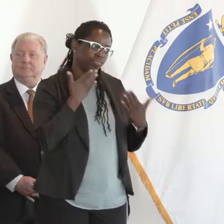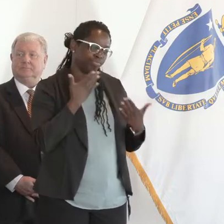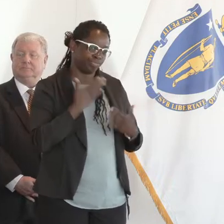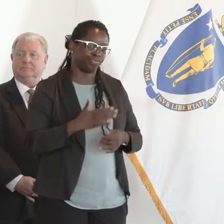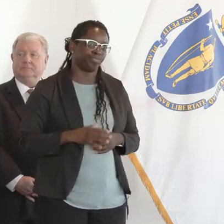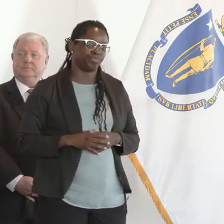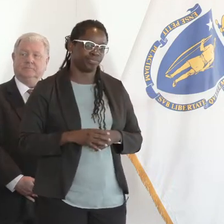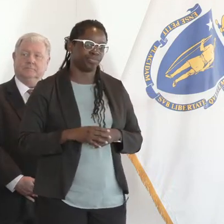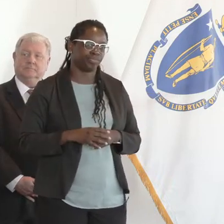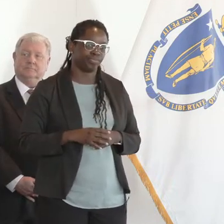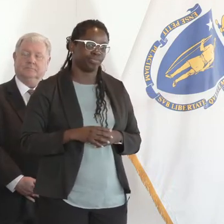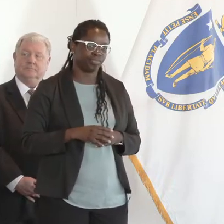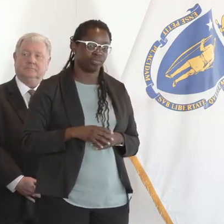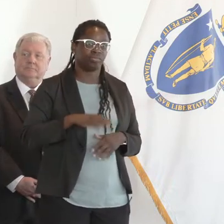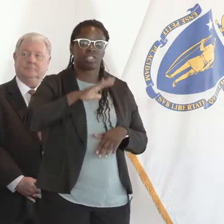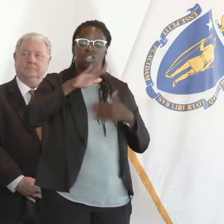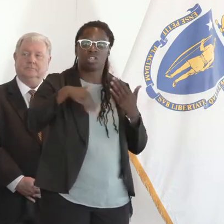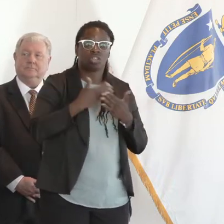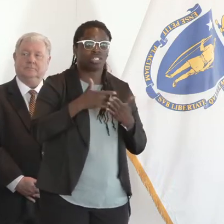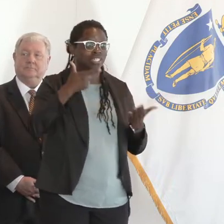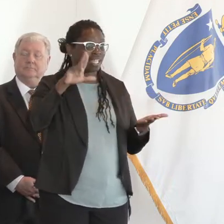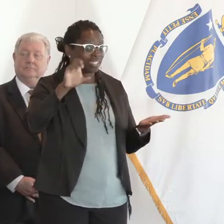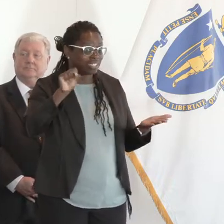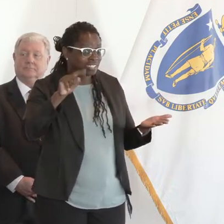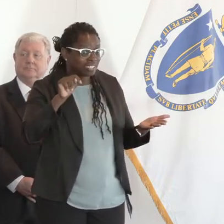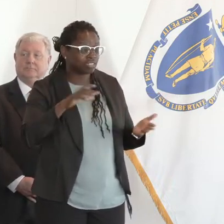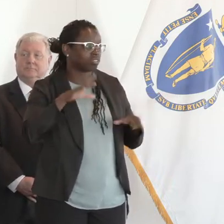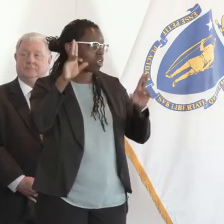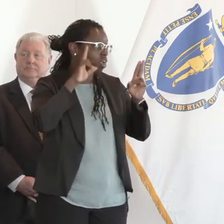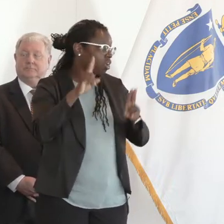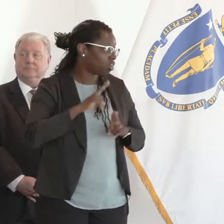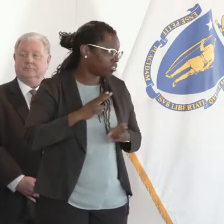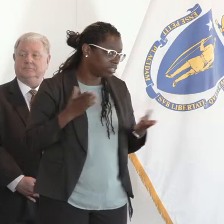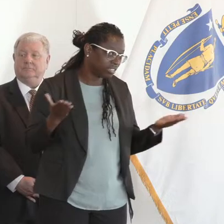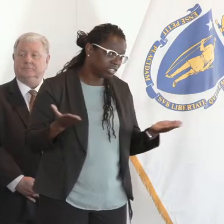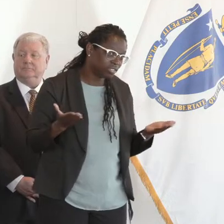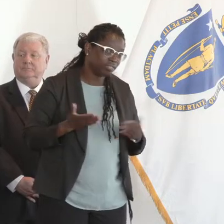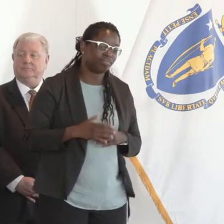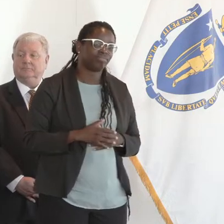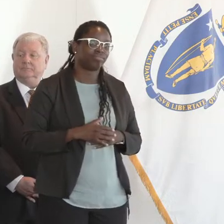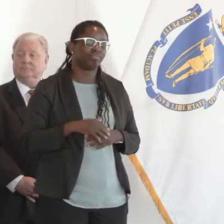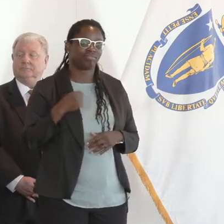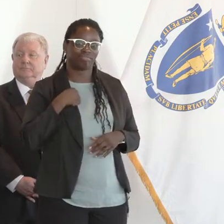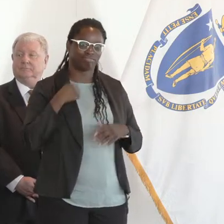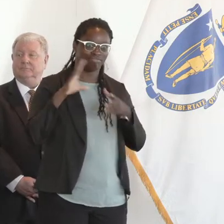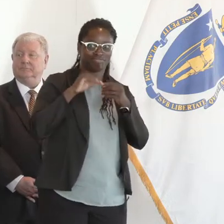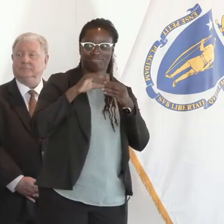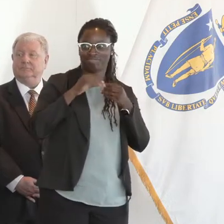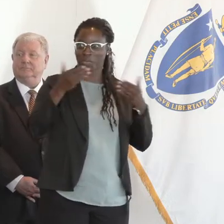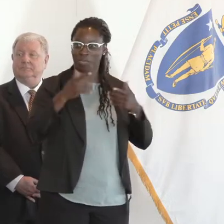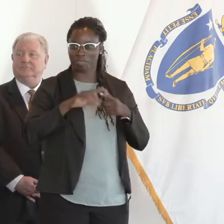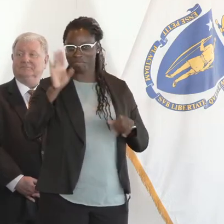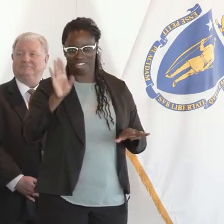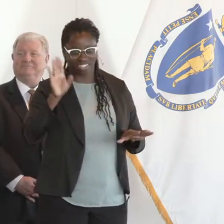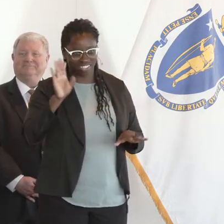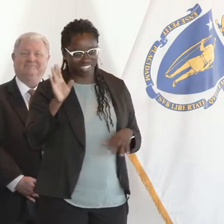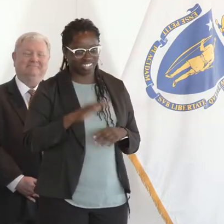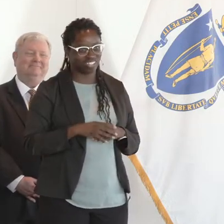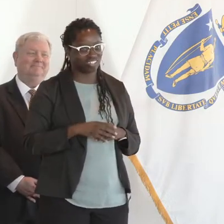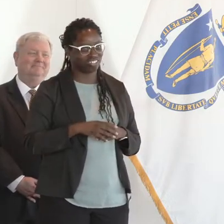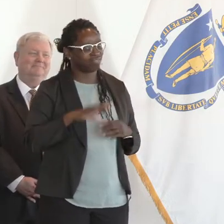so honored to be here with you today. I come just to say welcome to Boston. Thank you for your spark for the Red Sox,